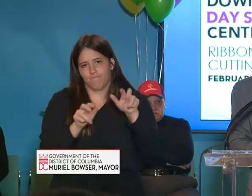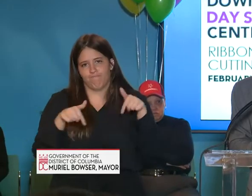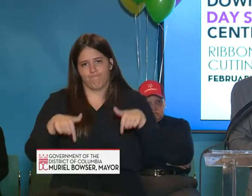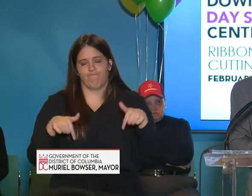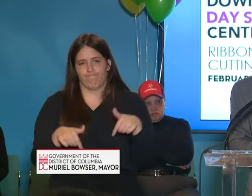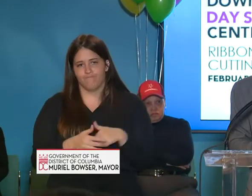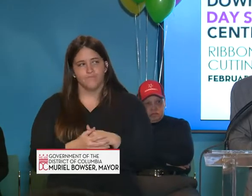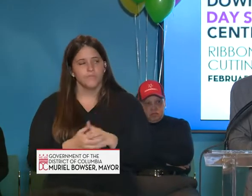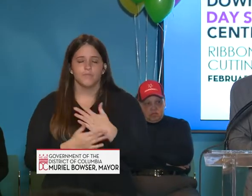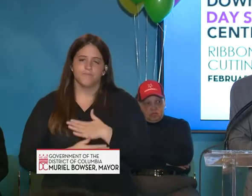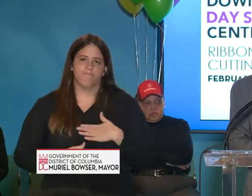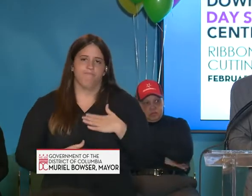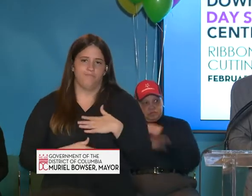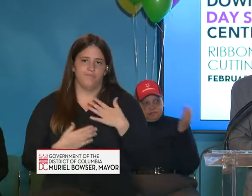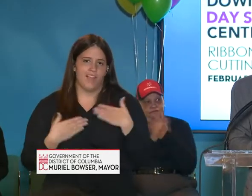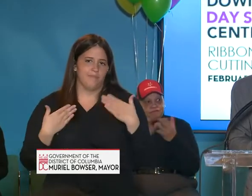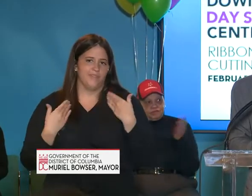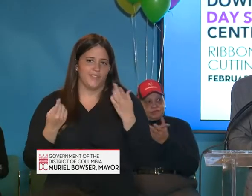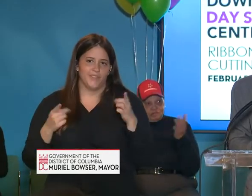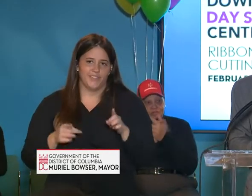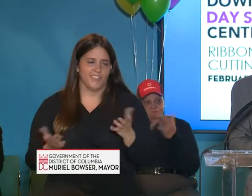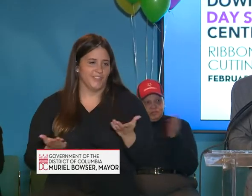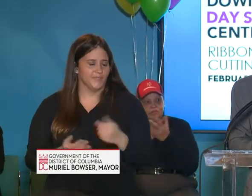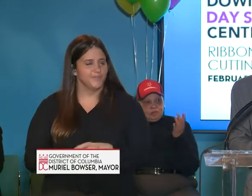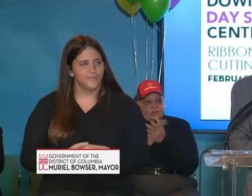this, and we're pleased that you're here to witness it.